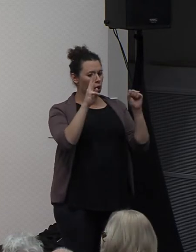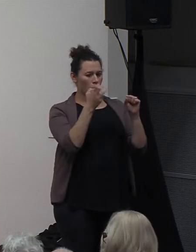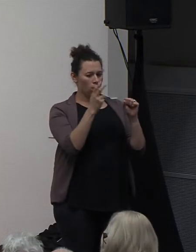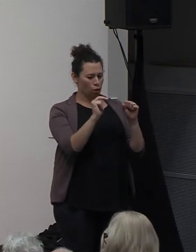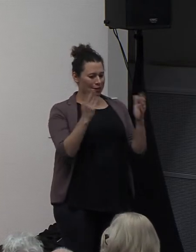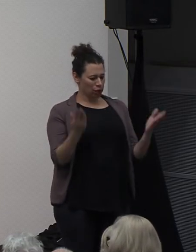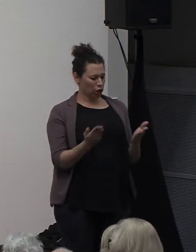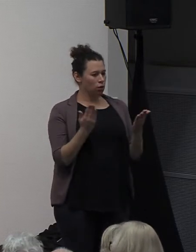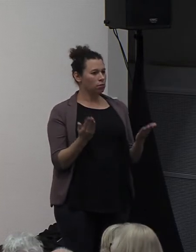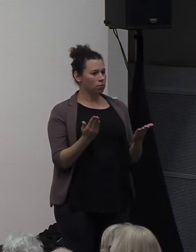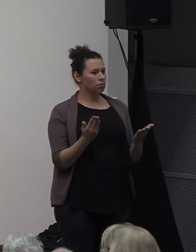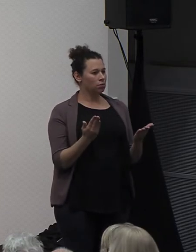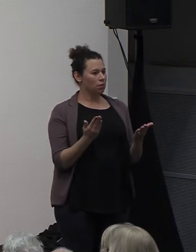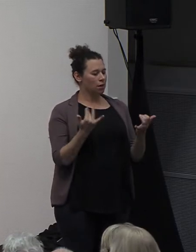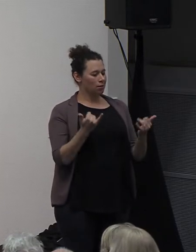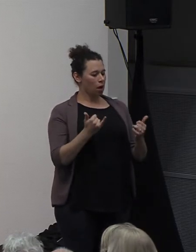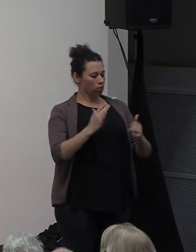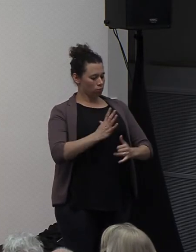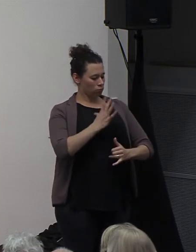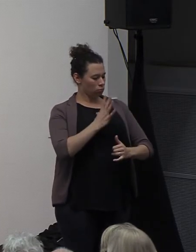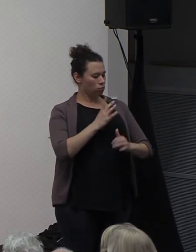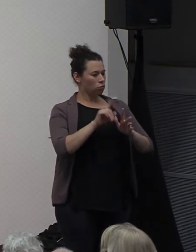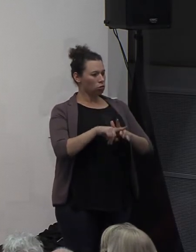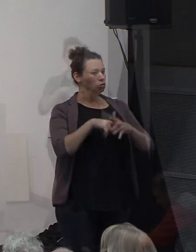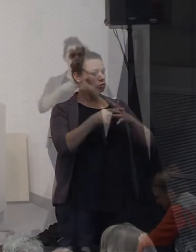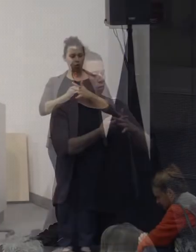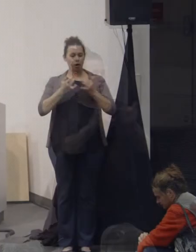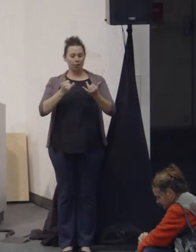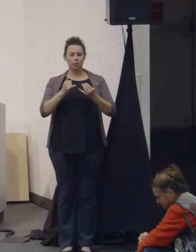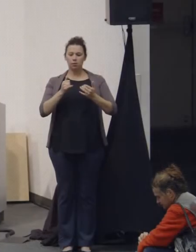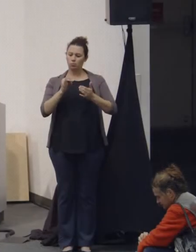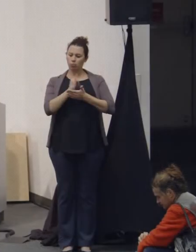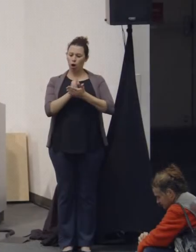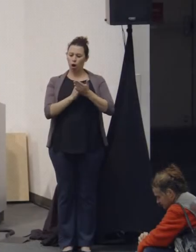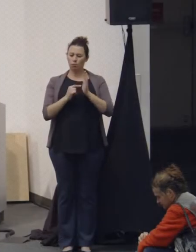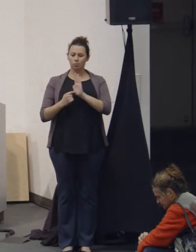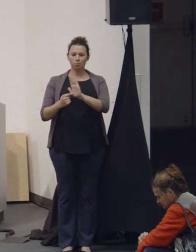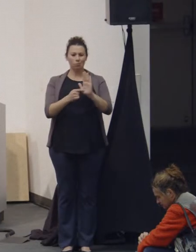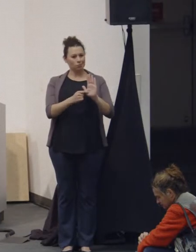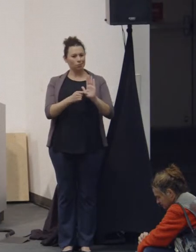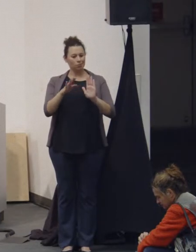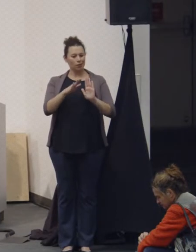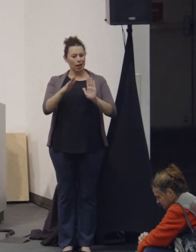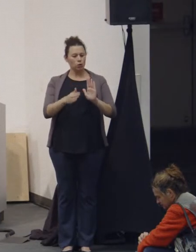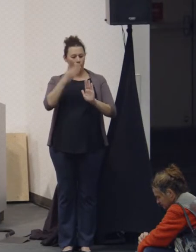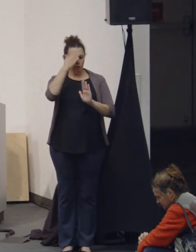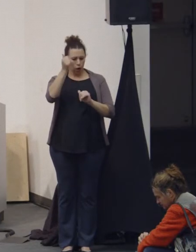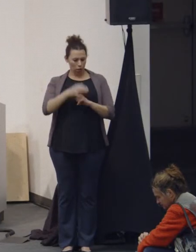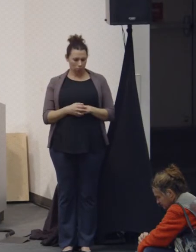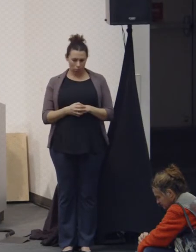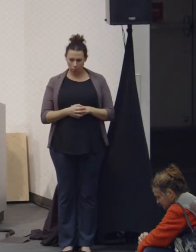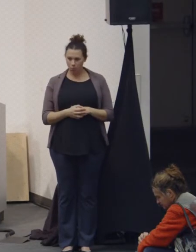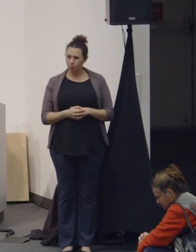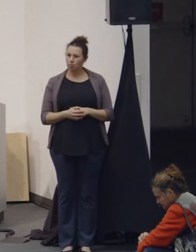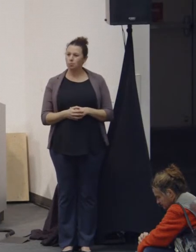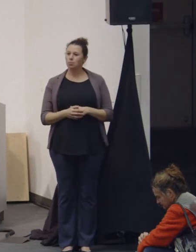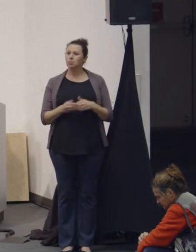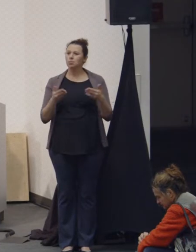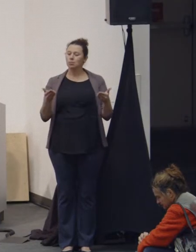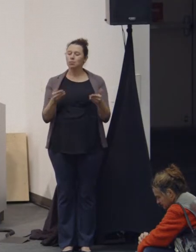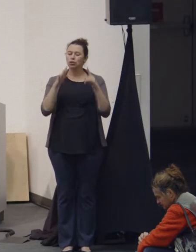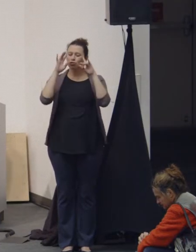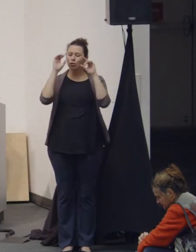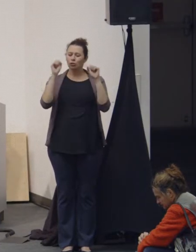we mark the opening of the Lest We Forget exhibition. Please join me in warmly welcoming Chancellor Andrew D.